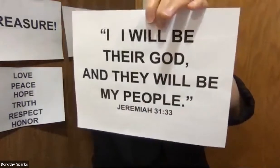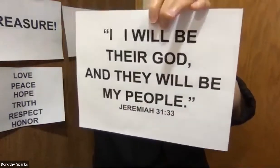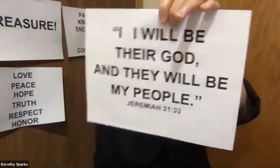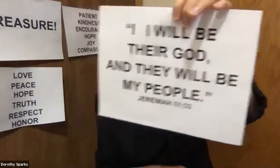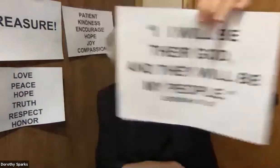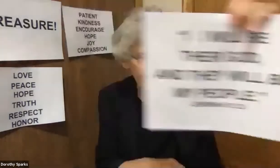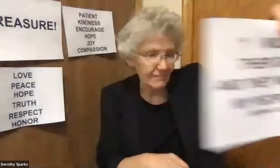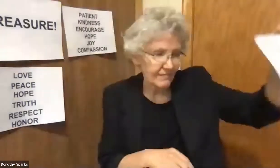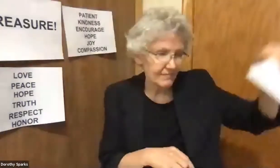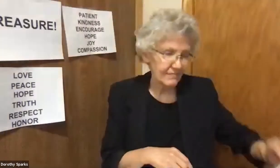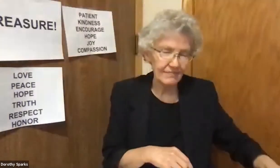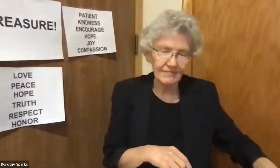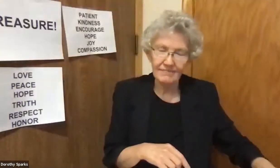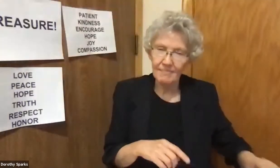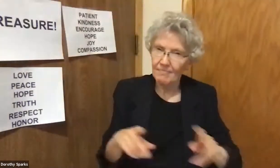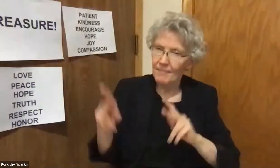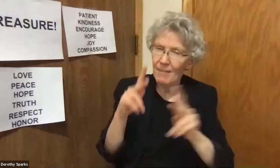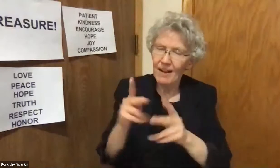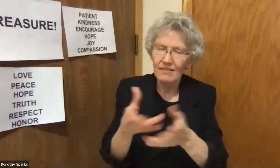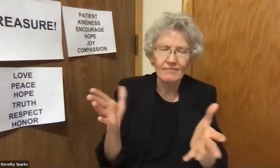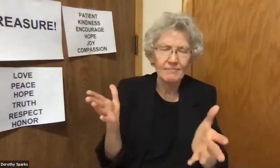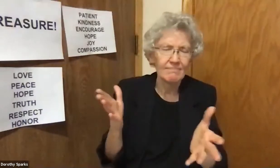be my people.